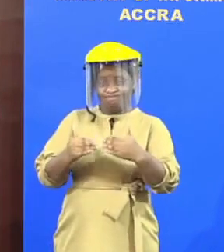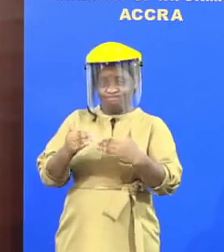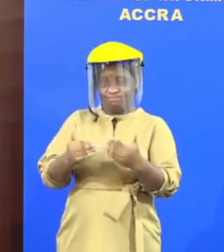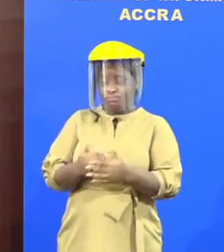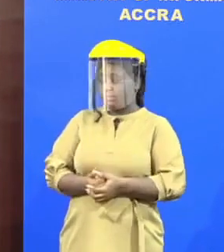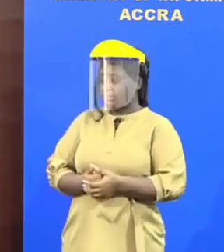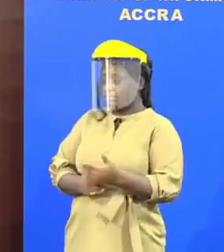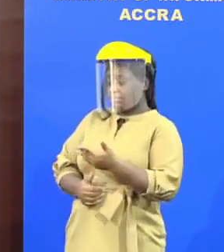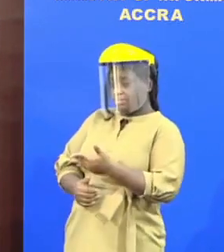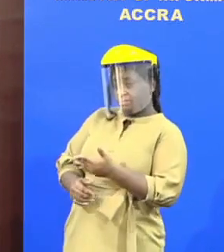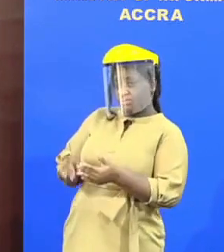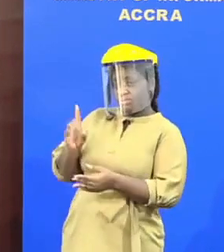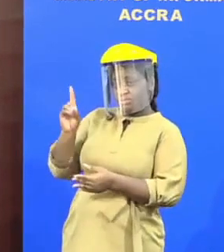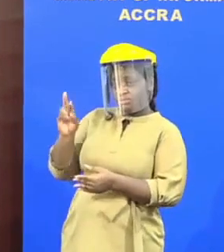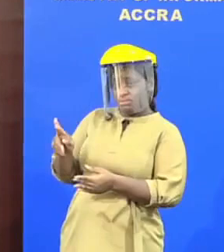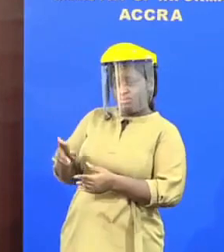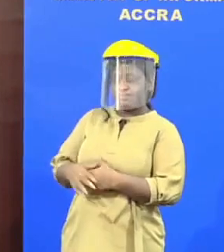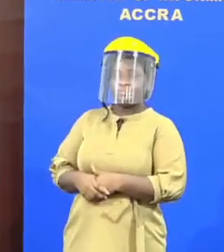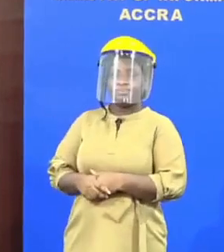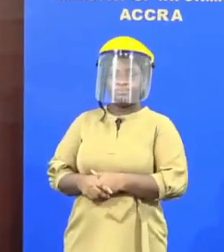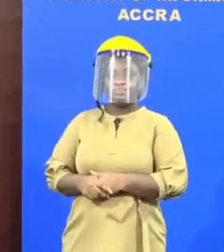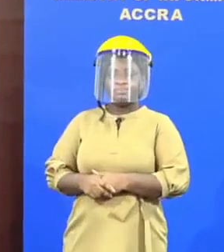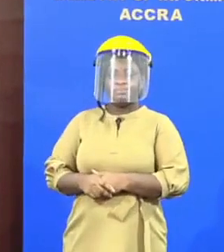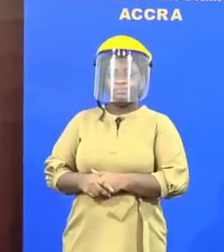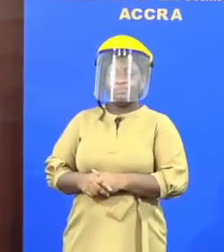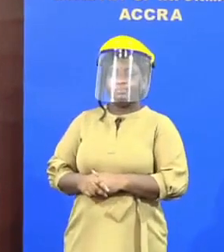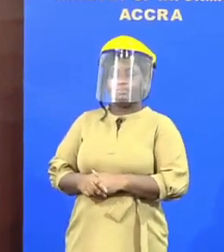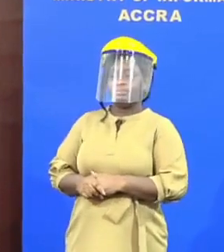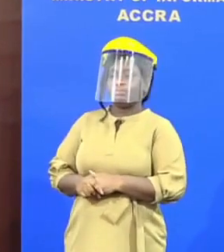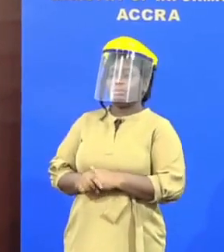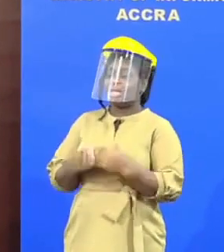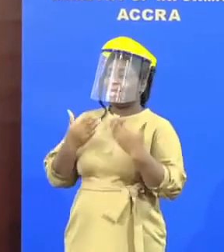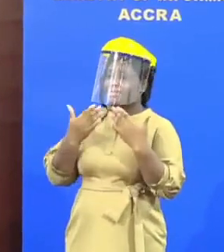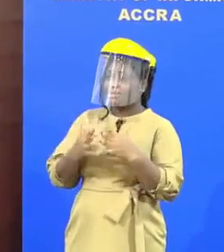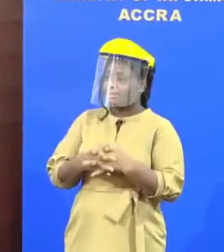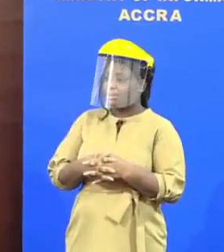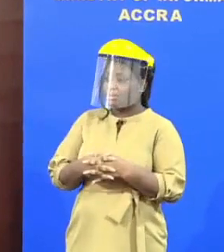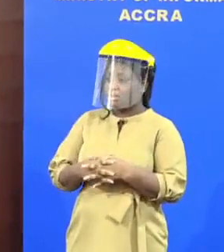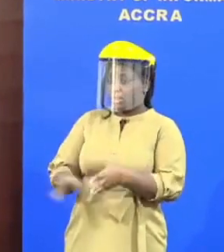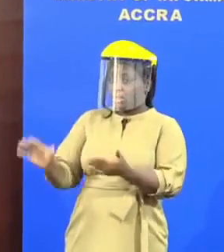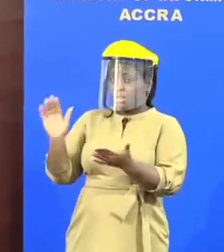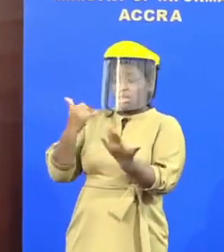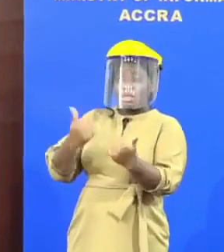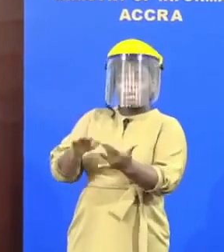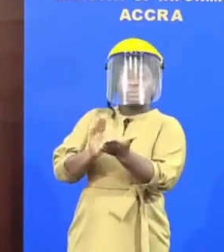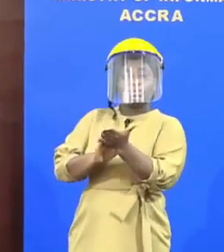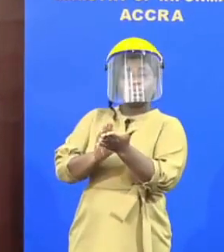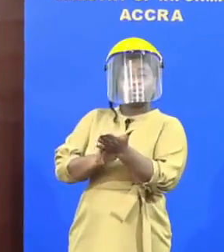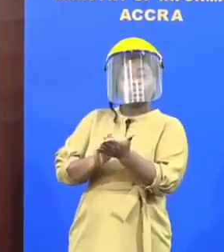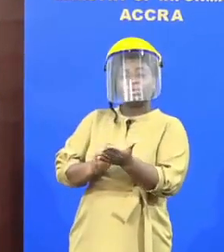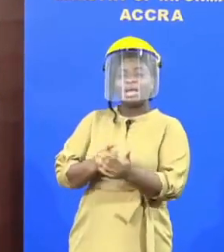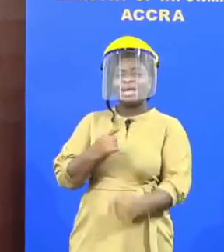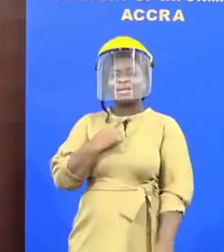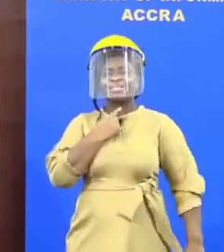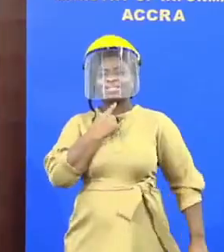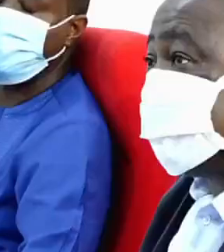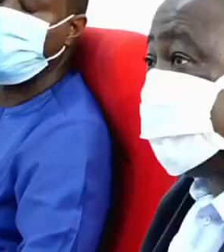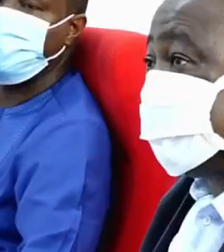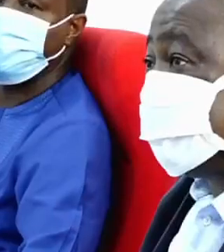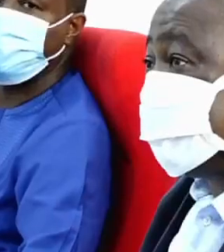the other health questions. And thank you. In the schools, I've mentioned the one we